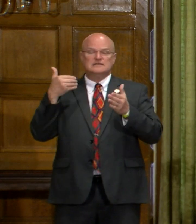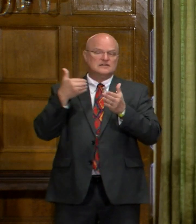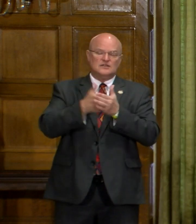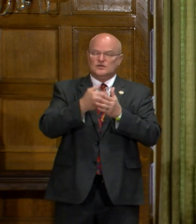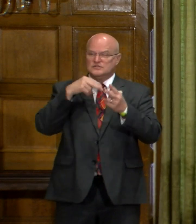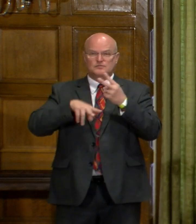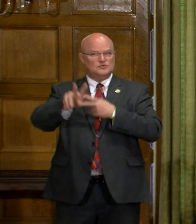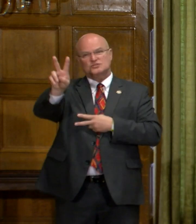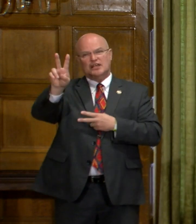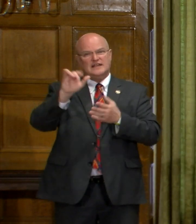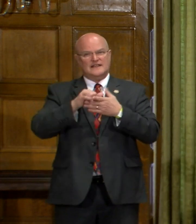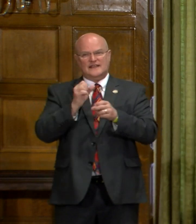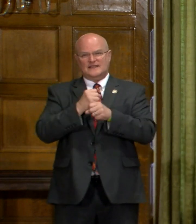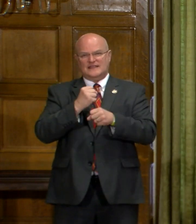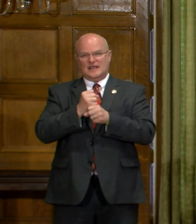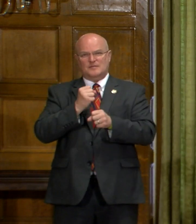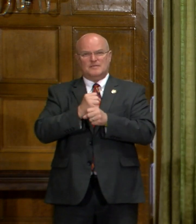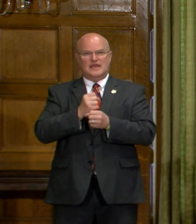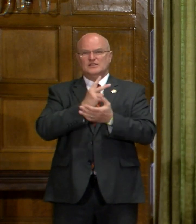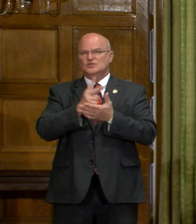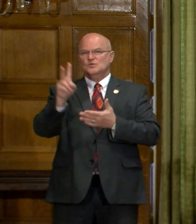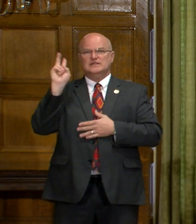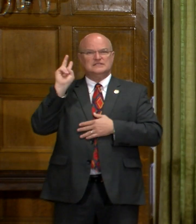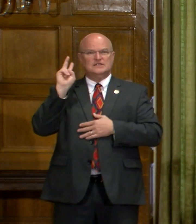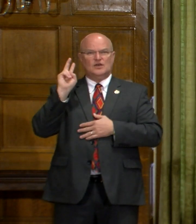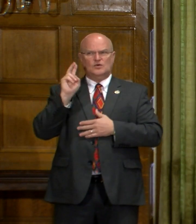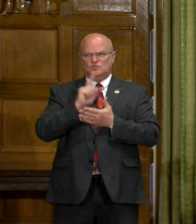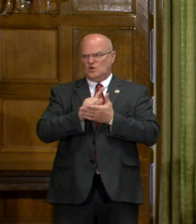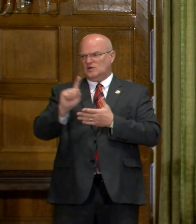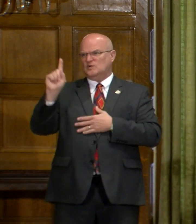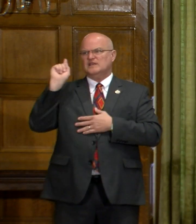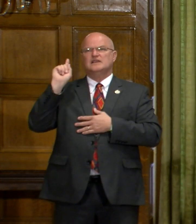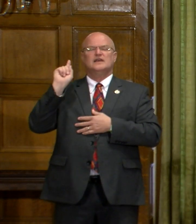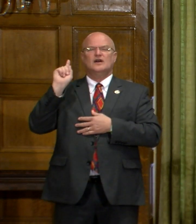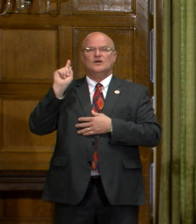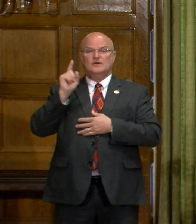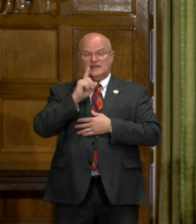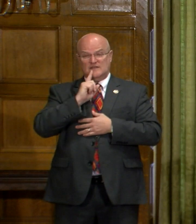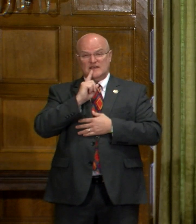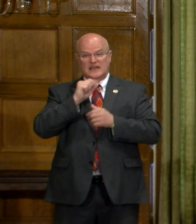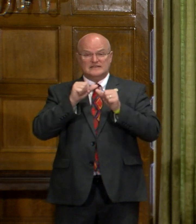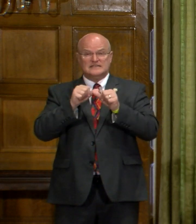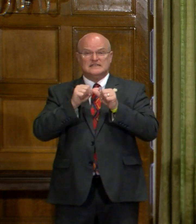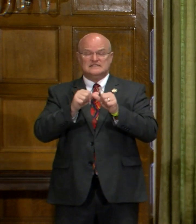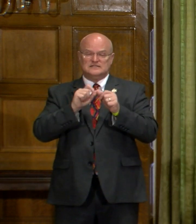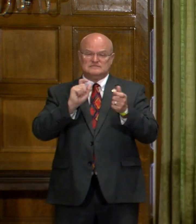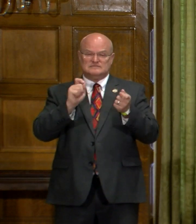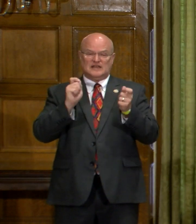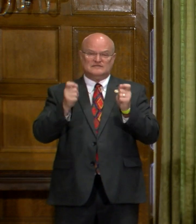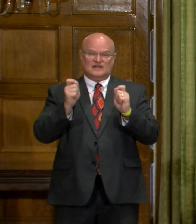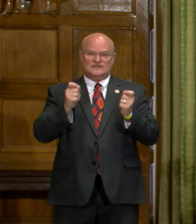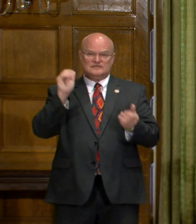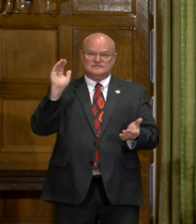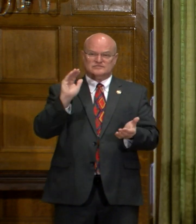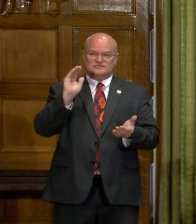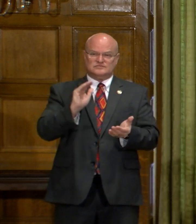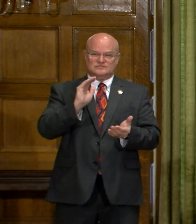to the projections that they made 2 weeks ago, 1 week ago, and in fact they continue to modify them